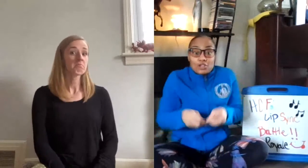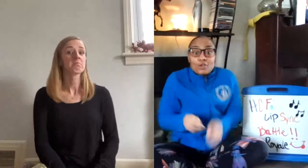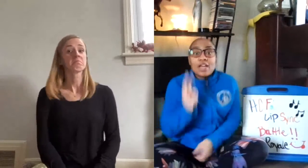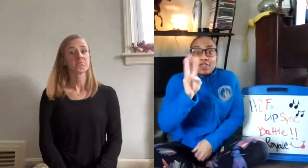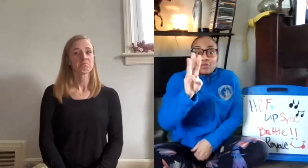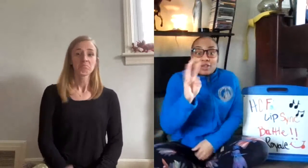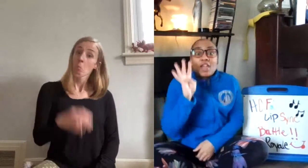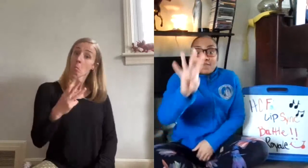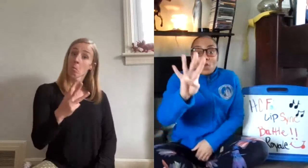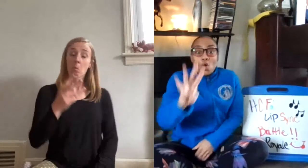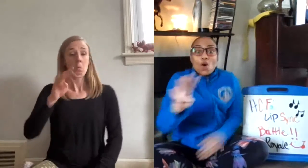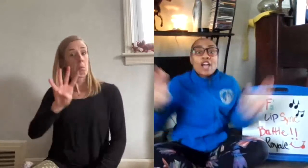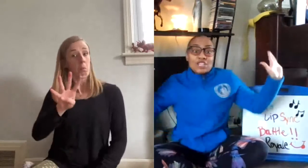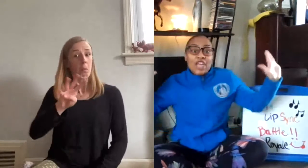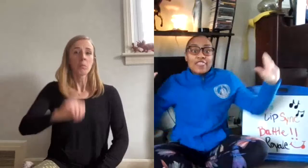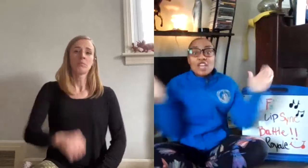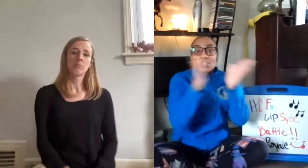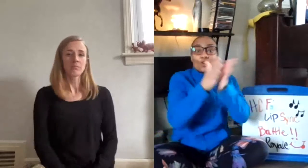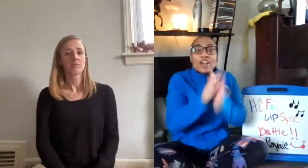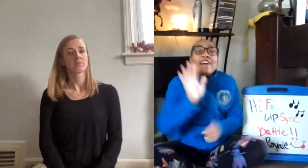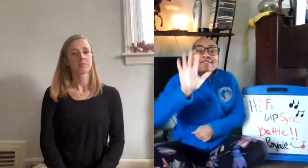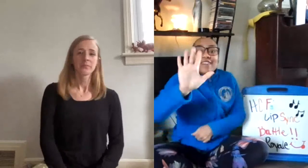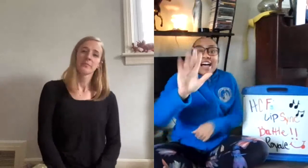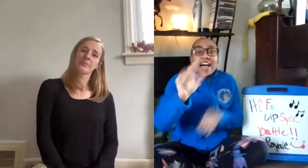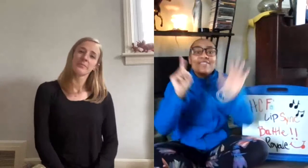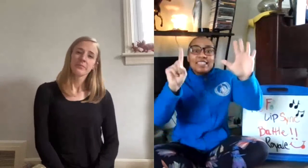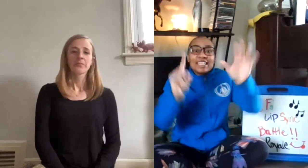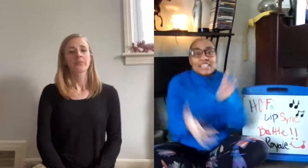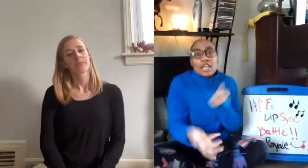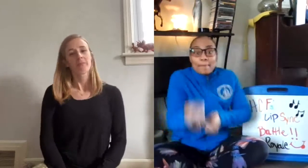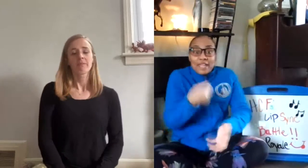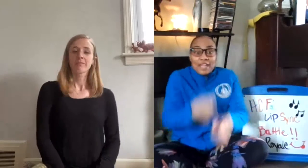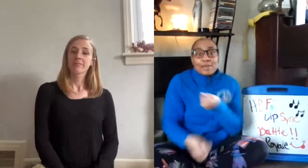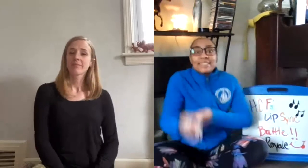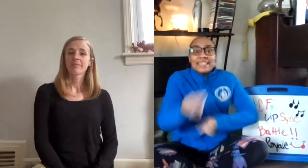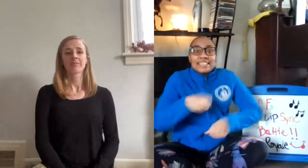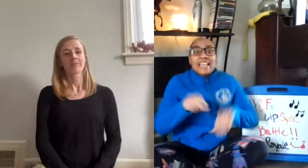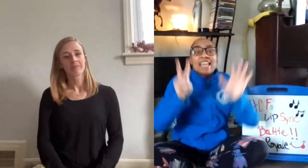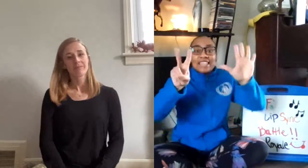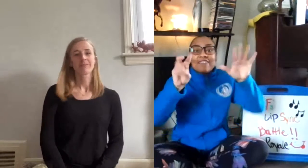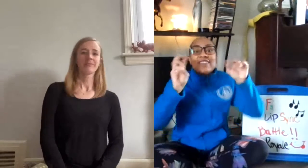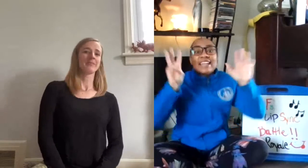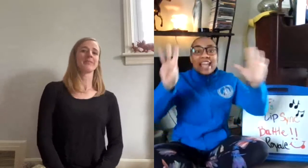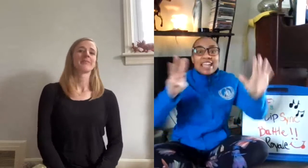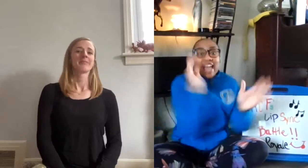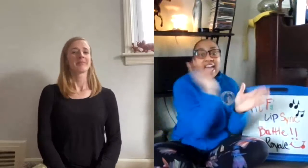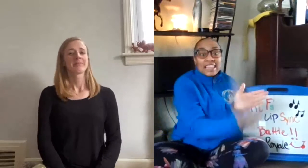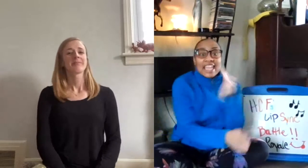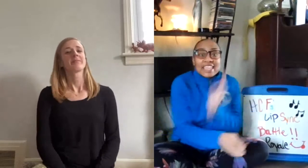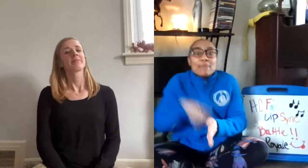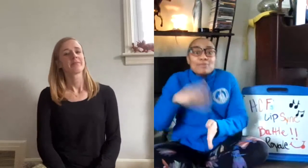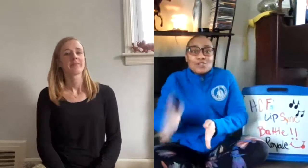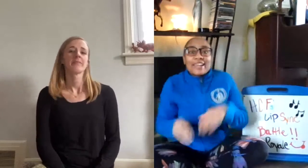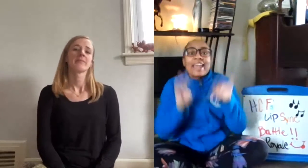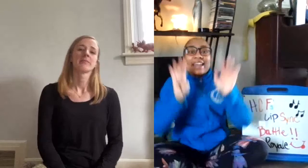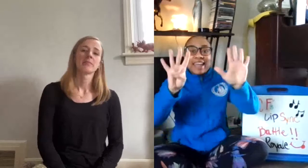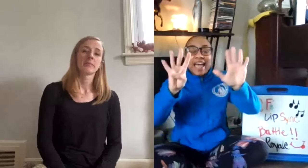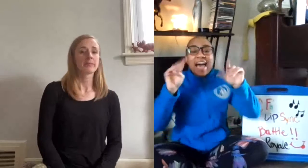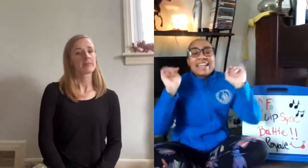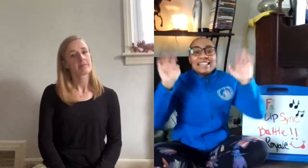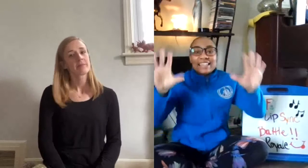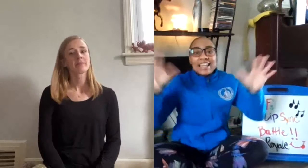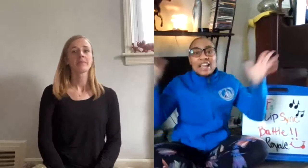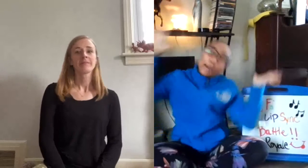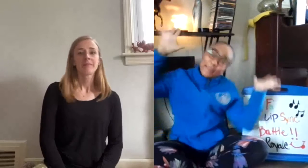three, four, five, six. You got six. 7, 8, lay them straight.